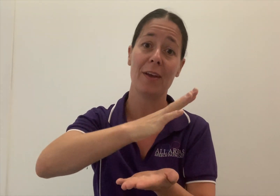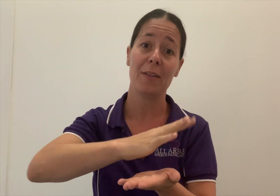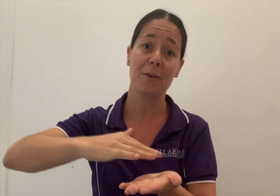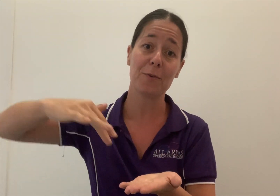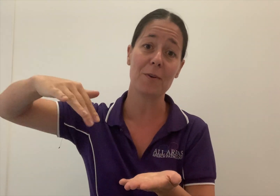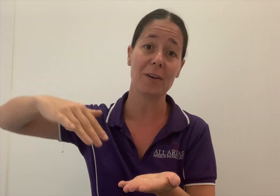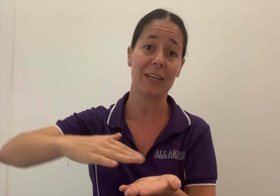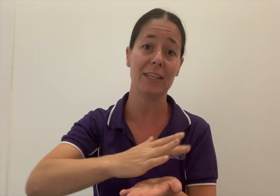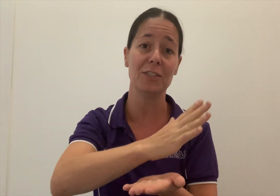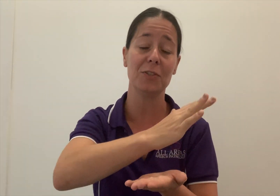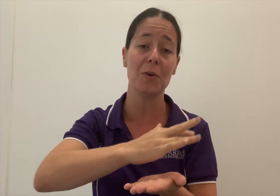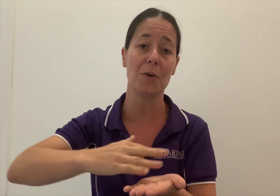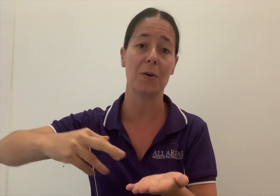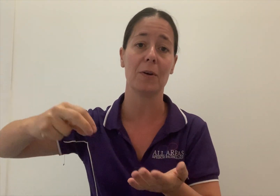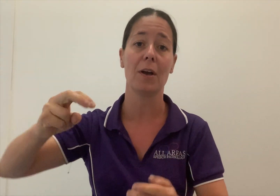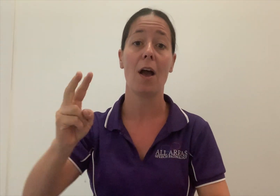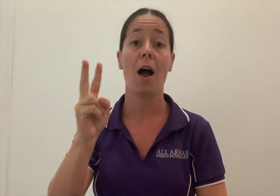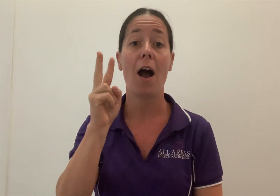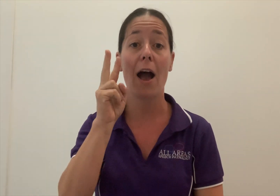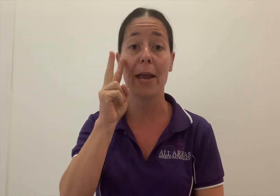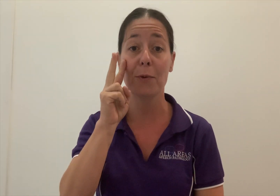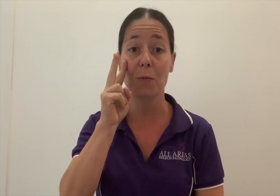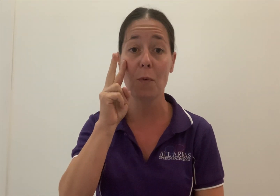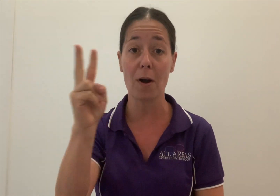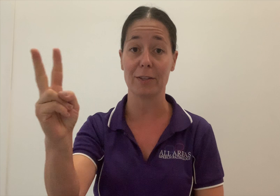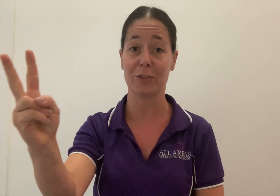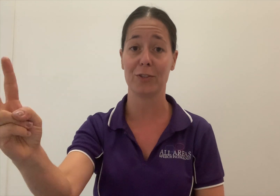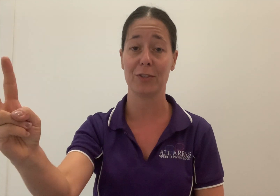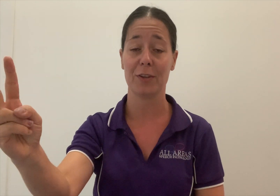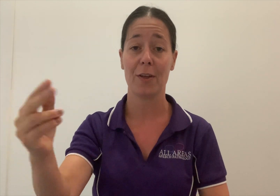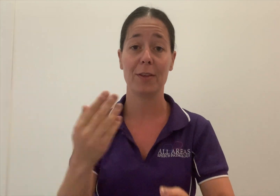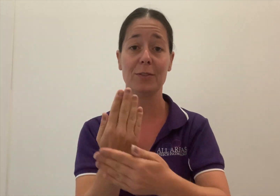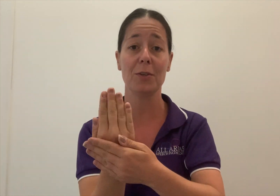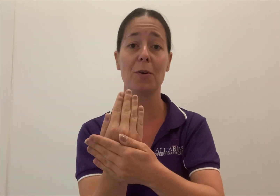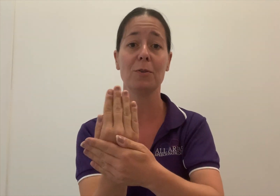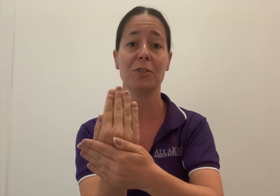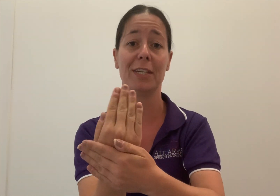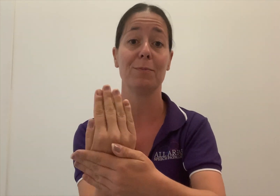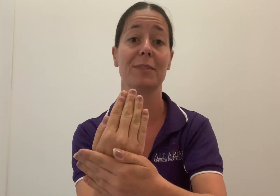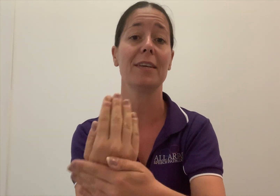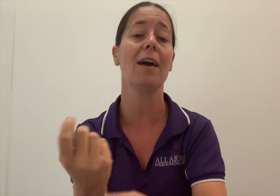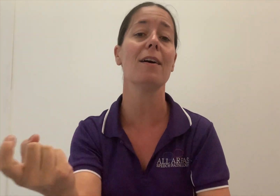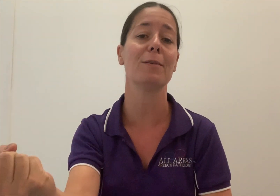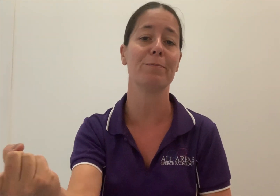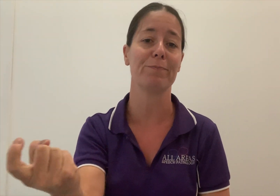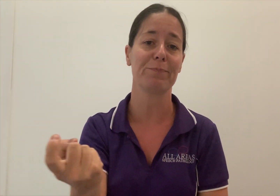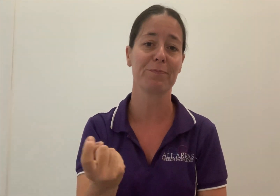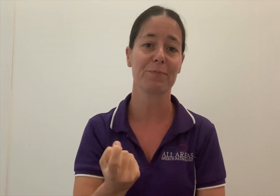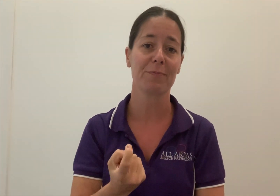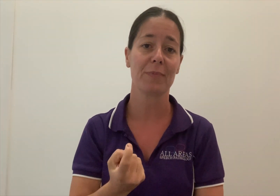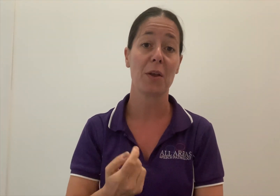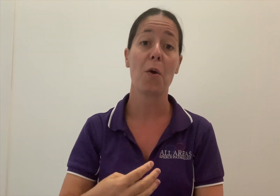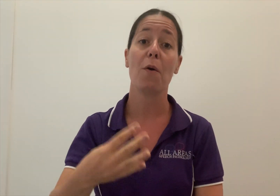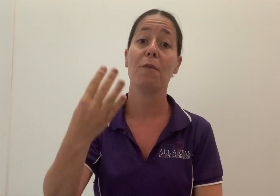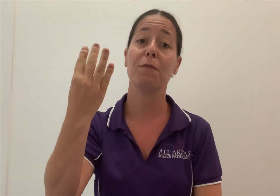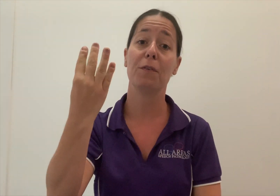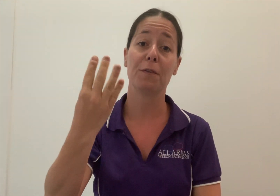the rocky shore. I watched the tall ships come. For